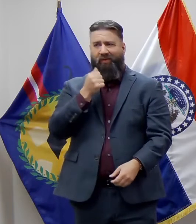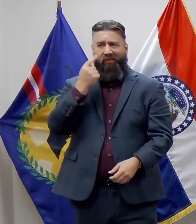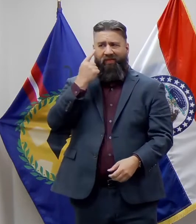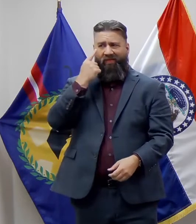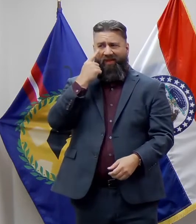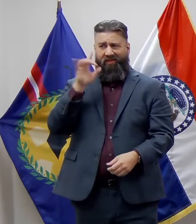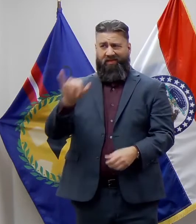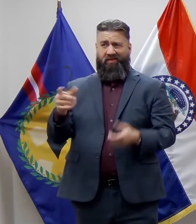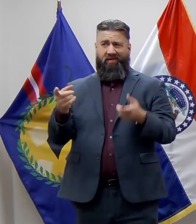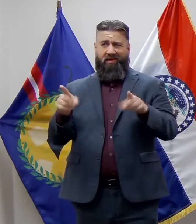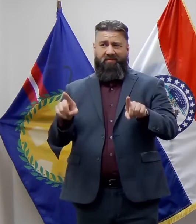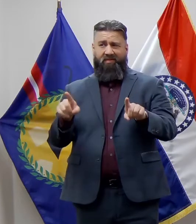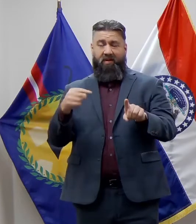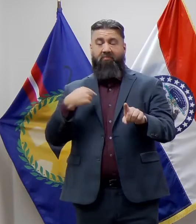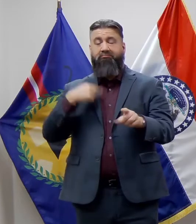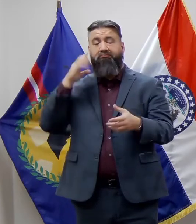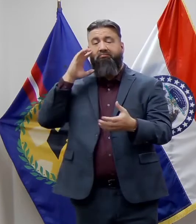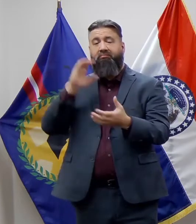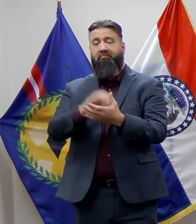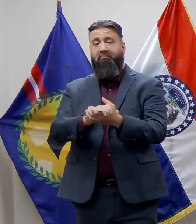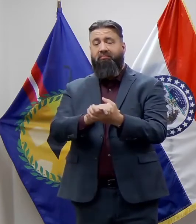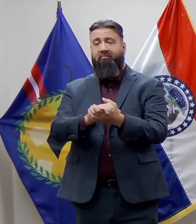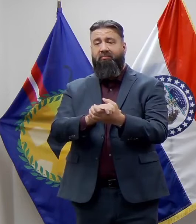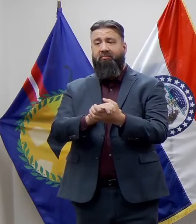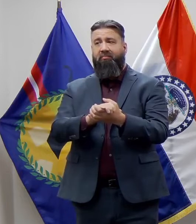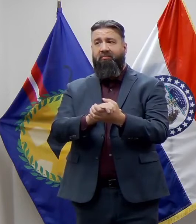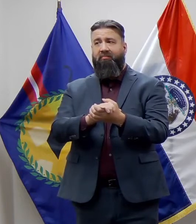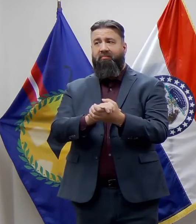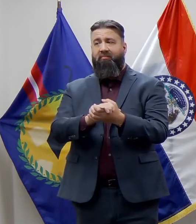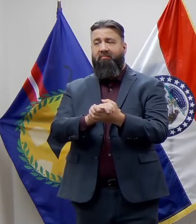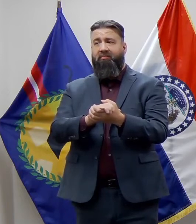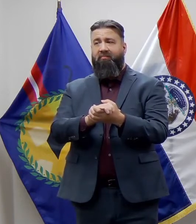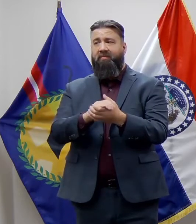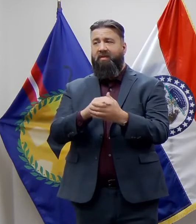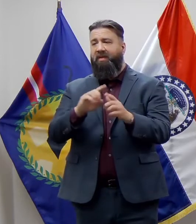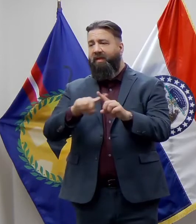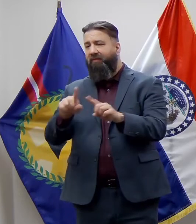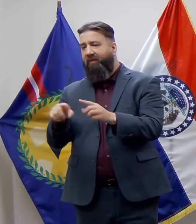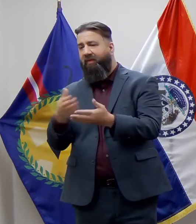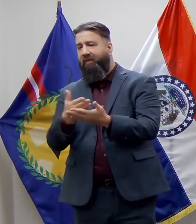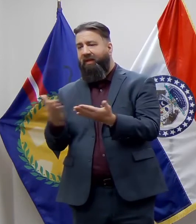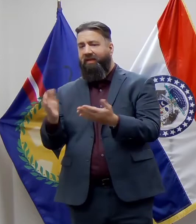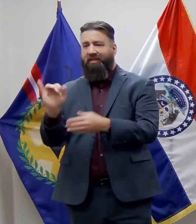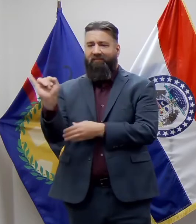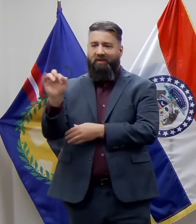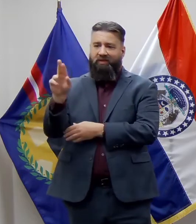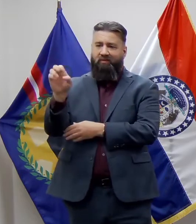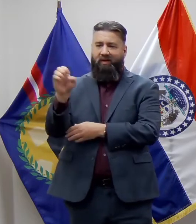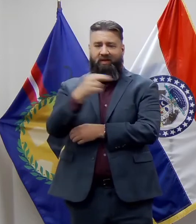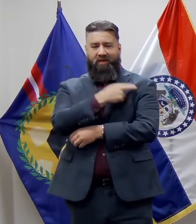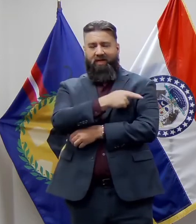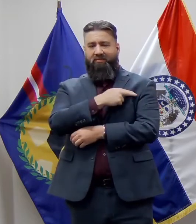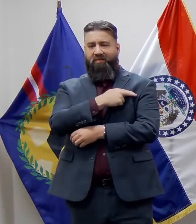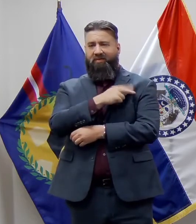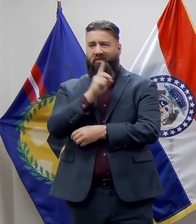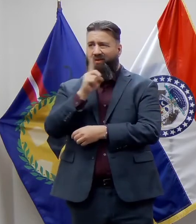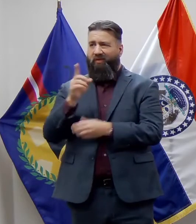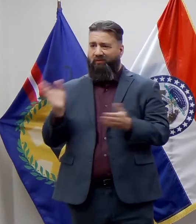headed in that direction. I believe the variables that drive a mask mandate, infection rate and hospitalizations,